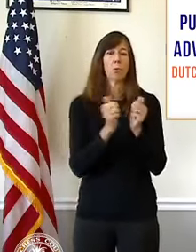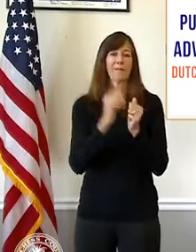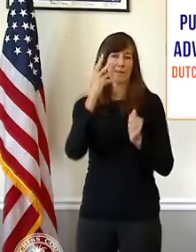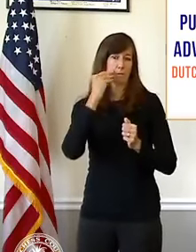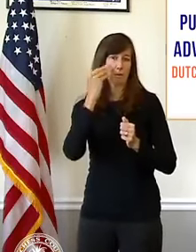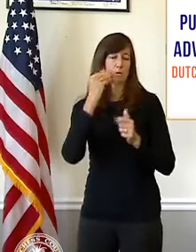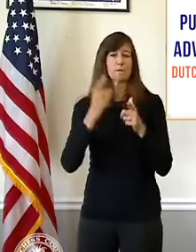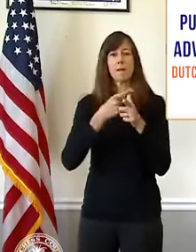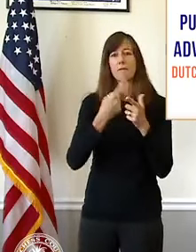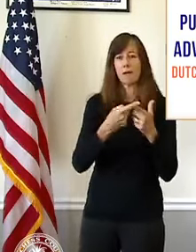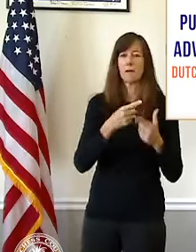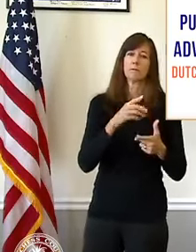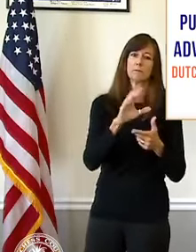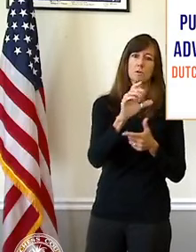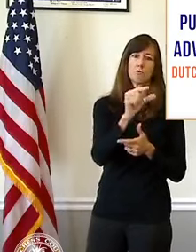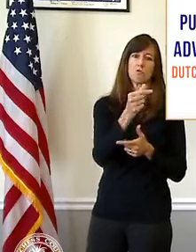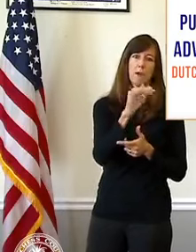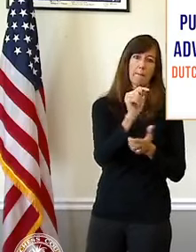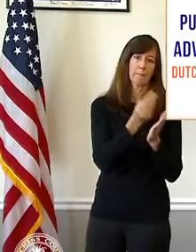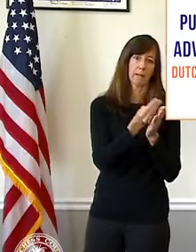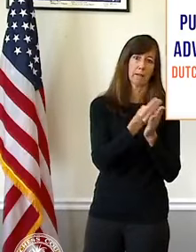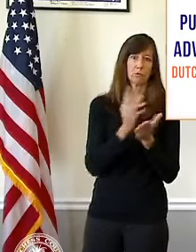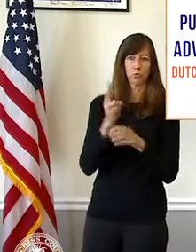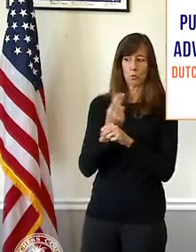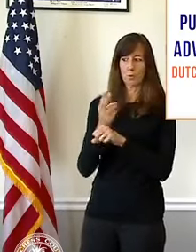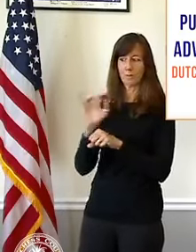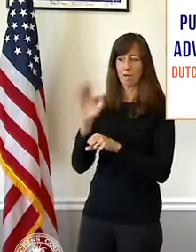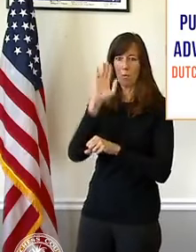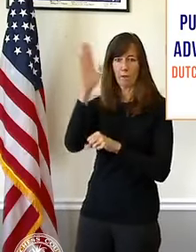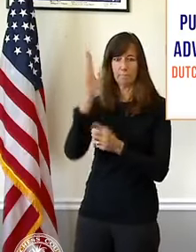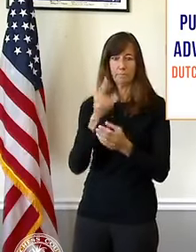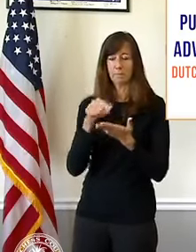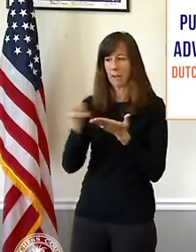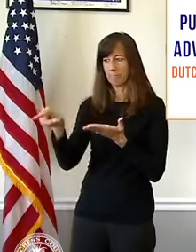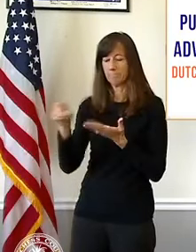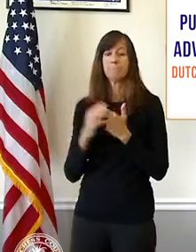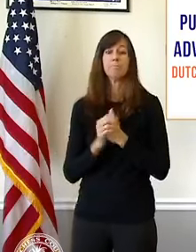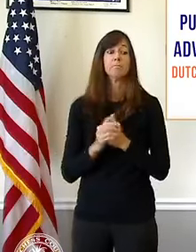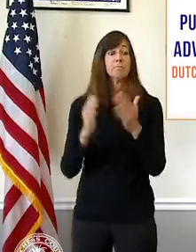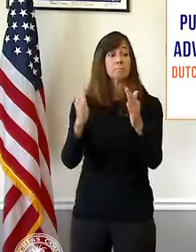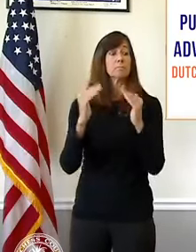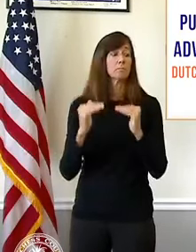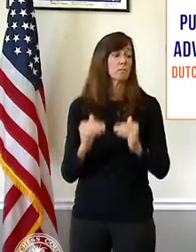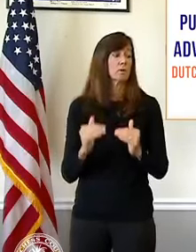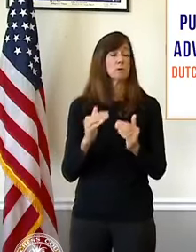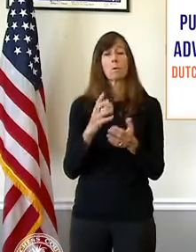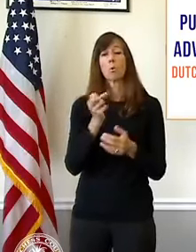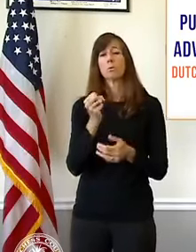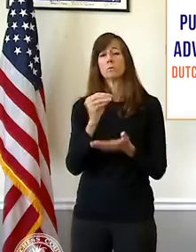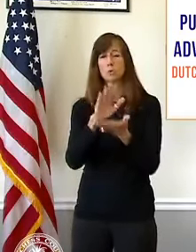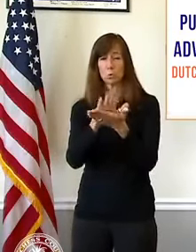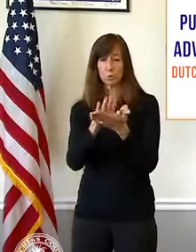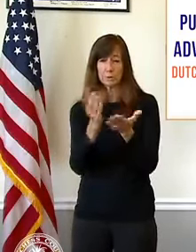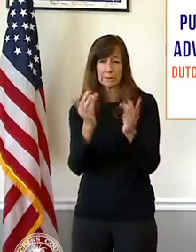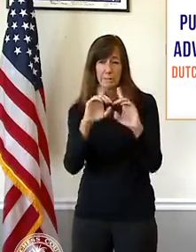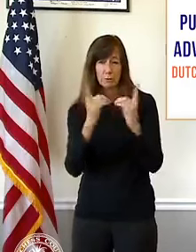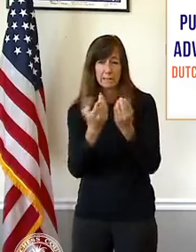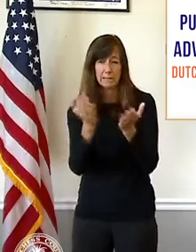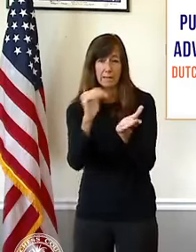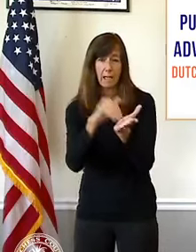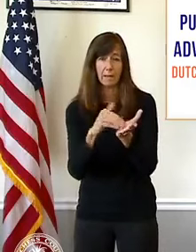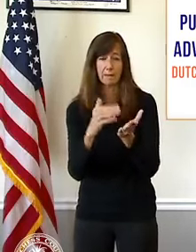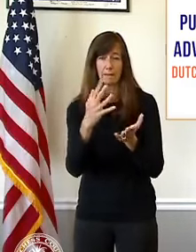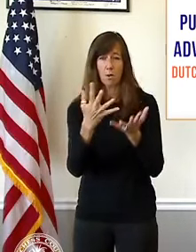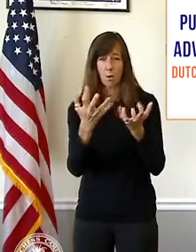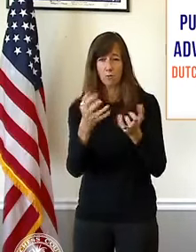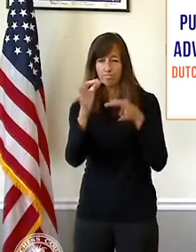DutchessNY.gov. I mentioned what we were doing for school districts. Let's run through that very quickly again. So as school districts finalized and you are